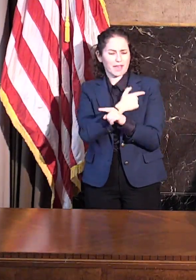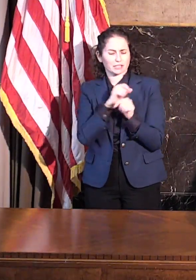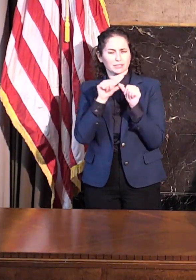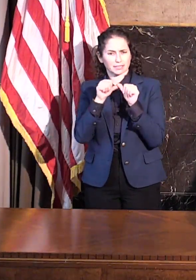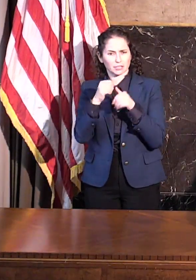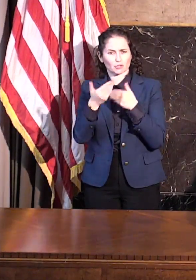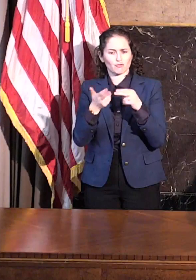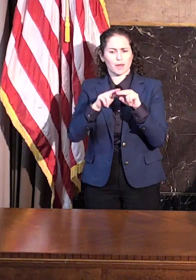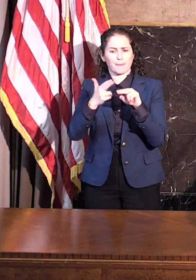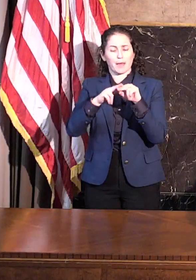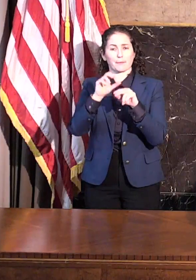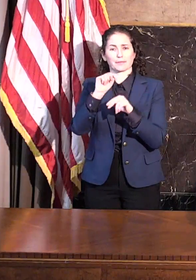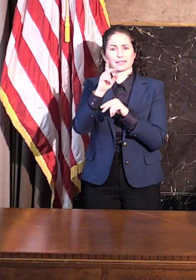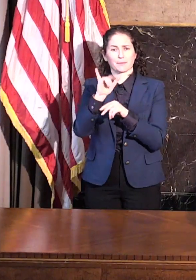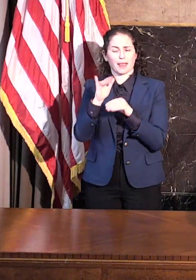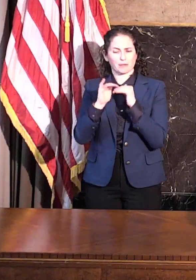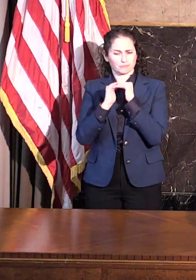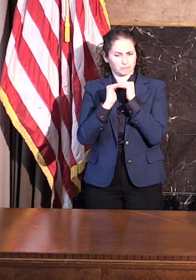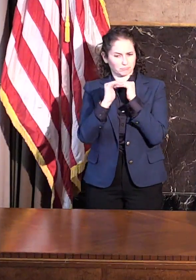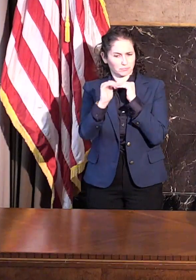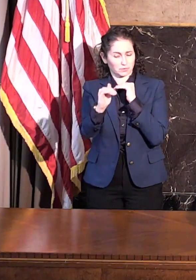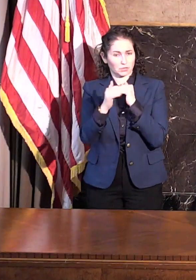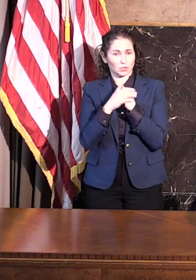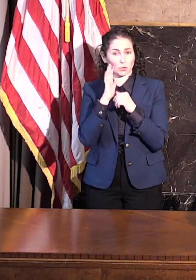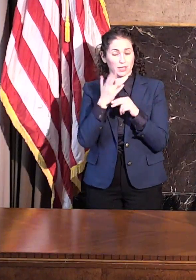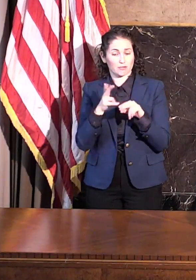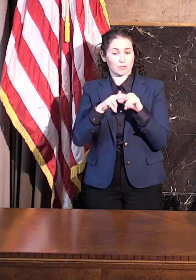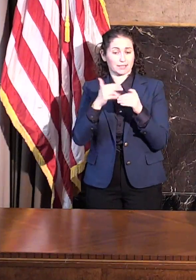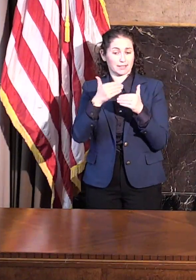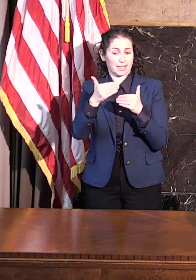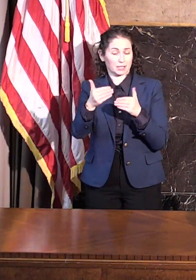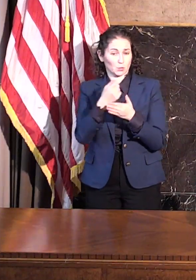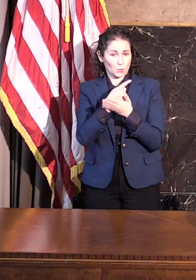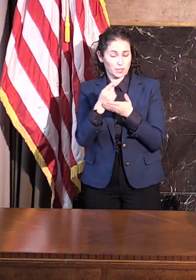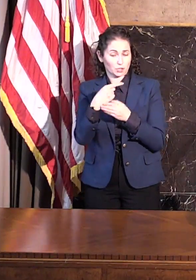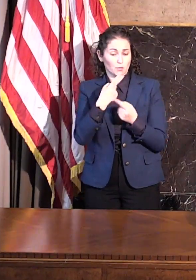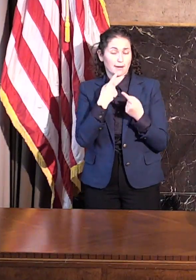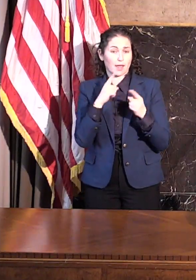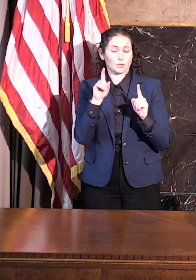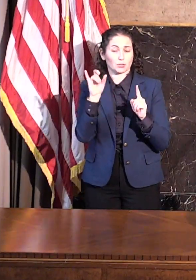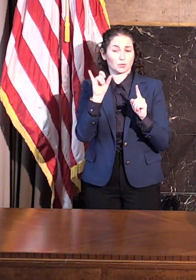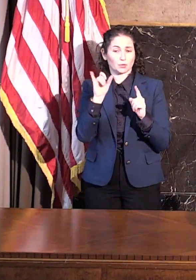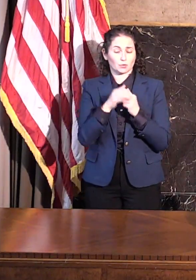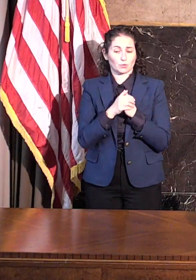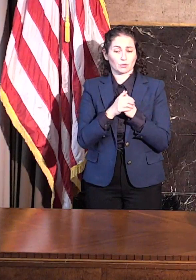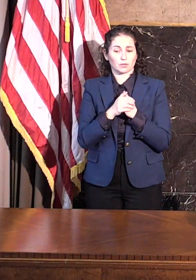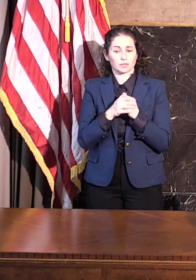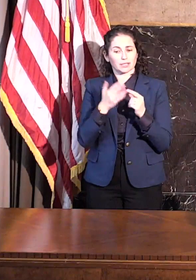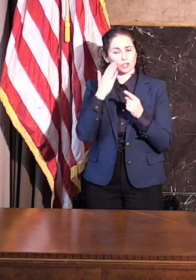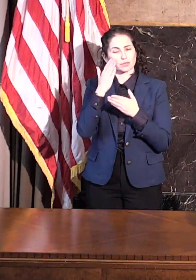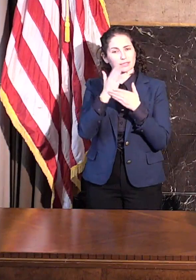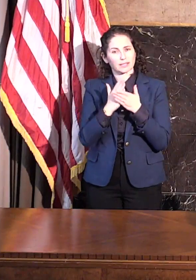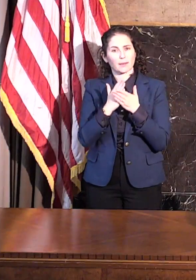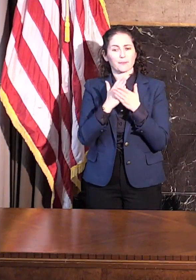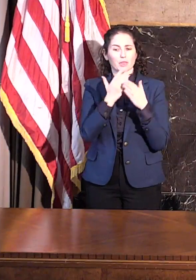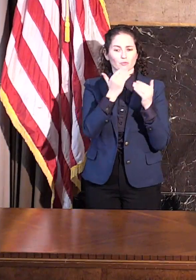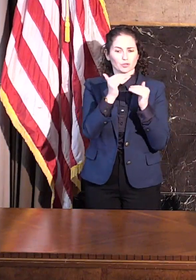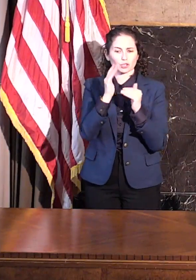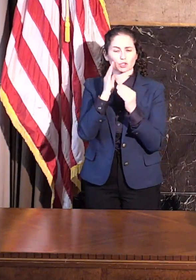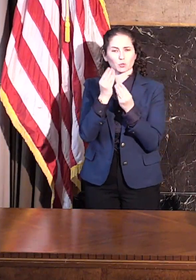unnecessarily complex, and that's why we should engage in tax reform to reduce the complexity so that the nominal rate